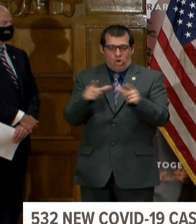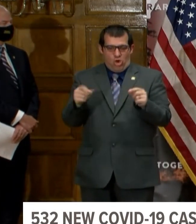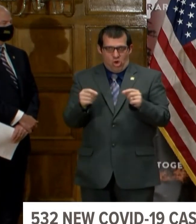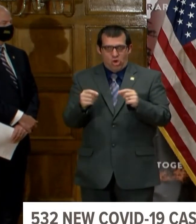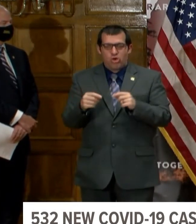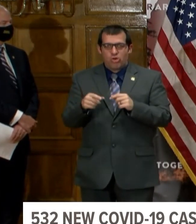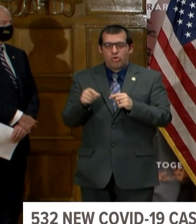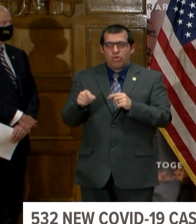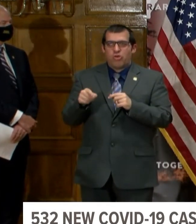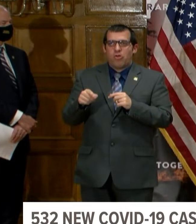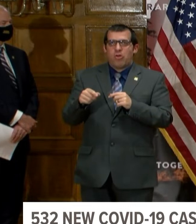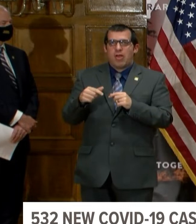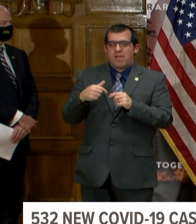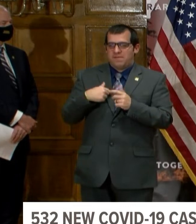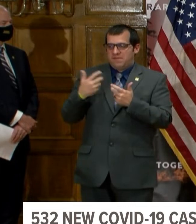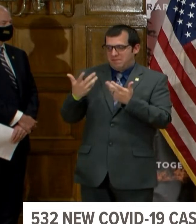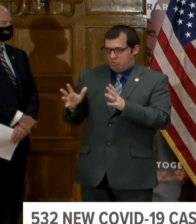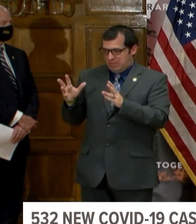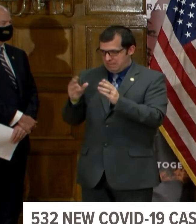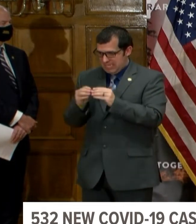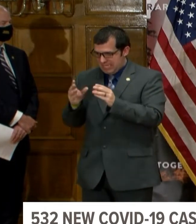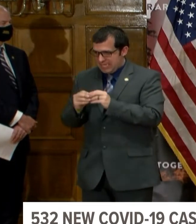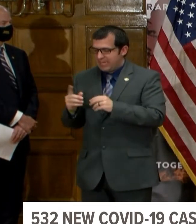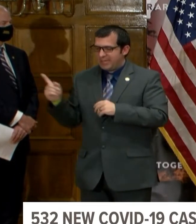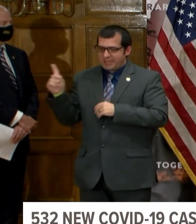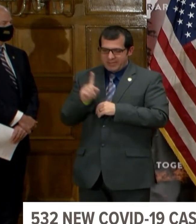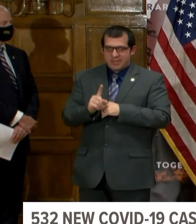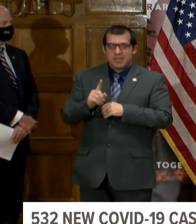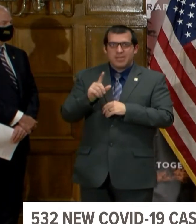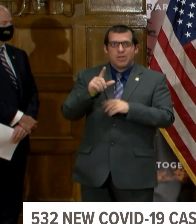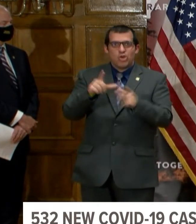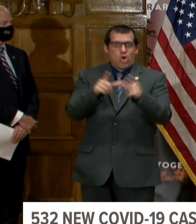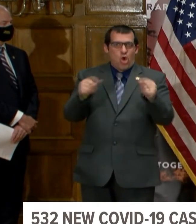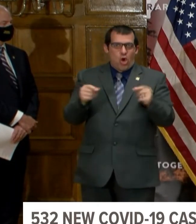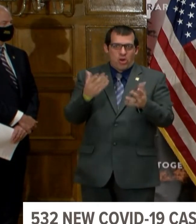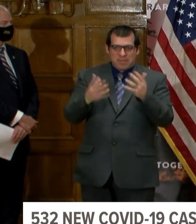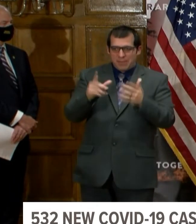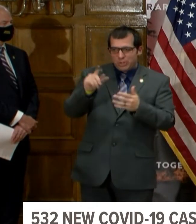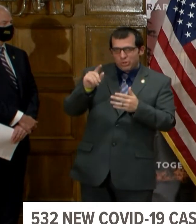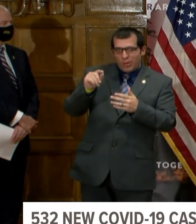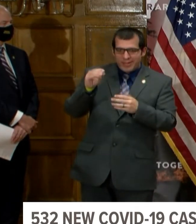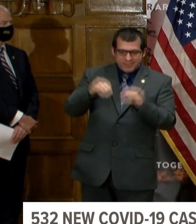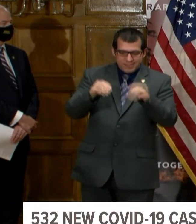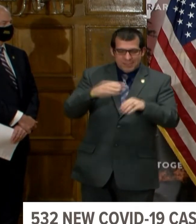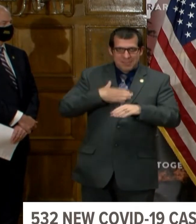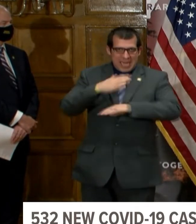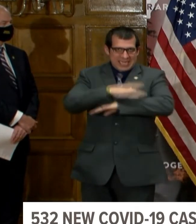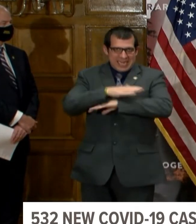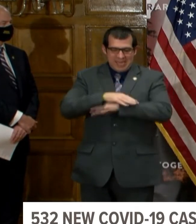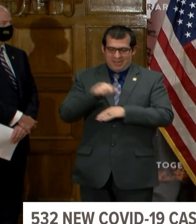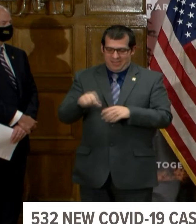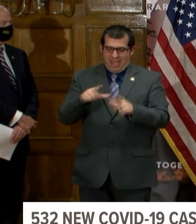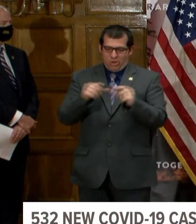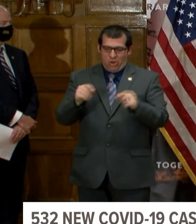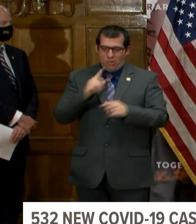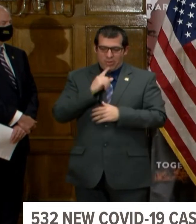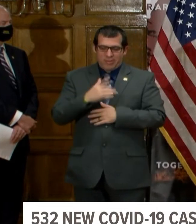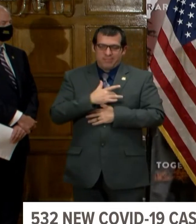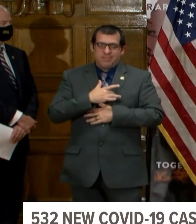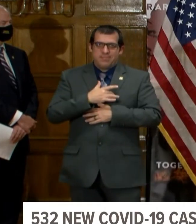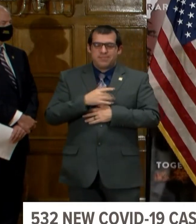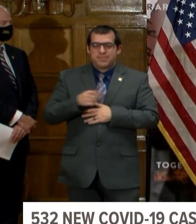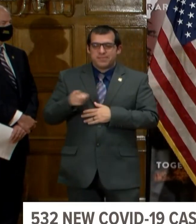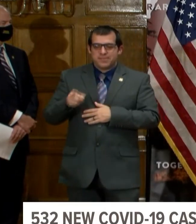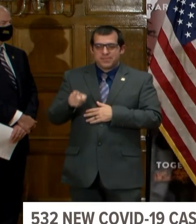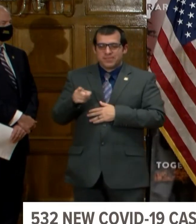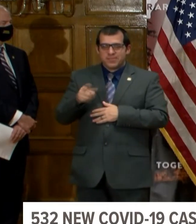Yesterday, I had walked in from a meeting, and I had about 20 cards on my desk. And this one kind of stuck out to me, but she